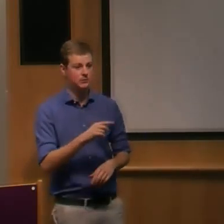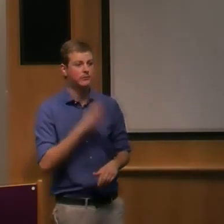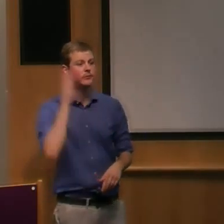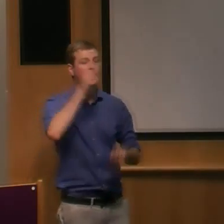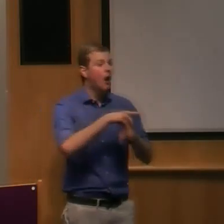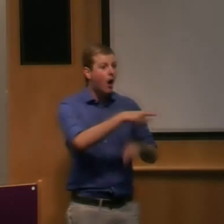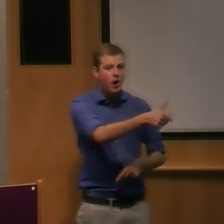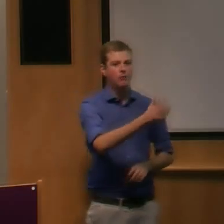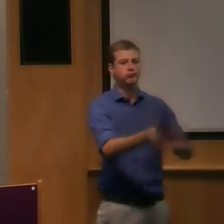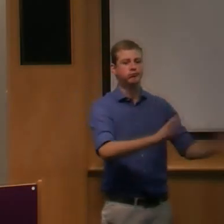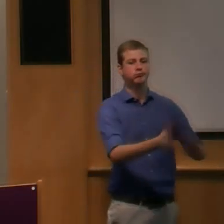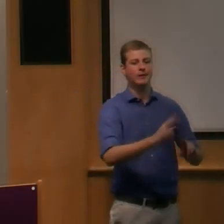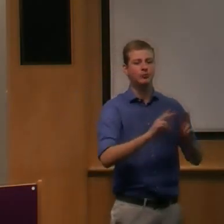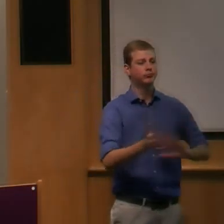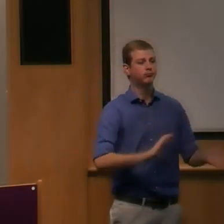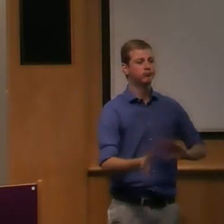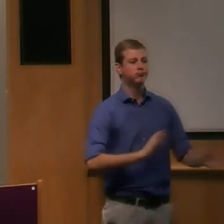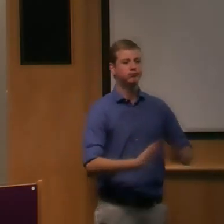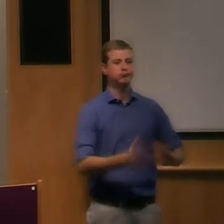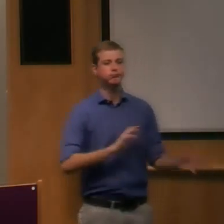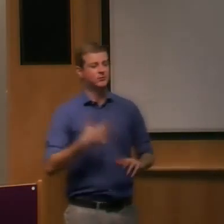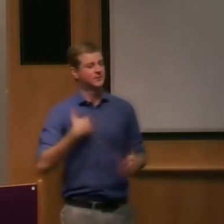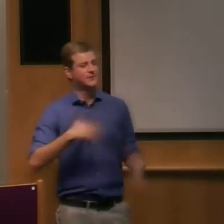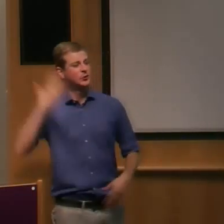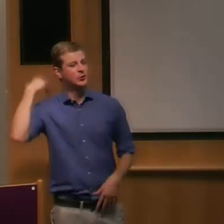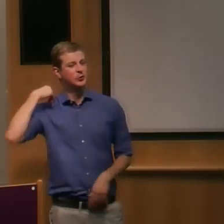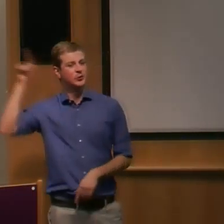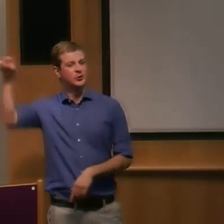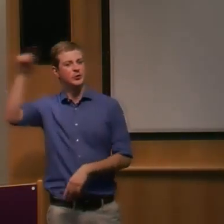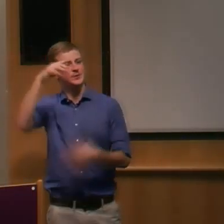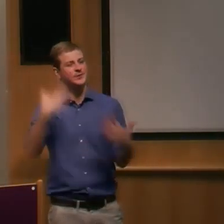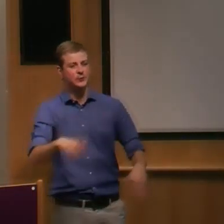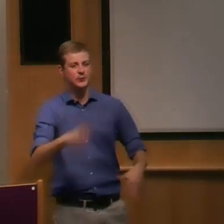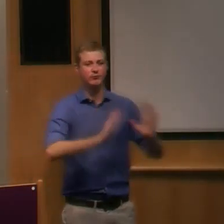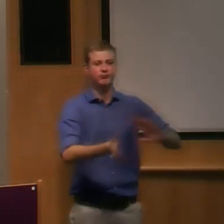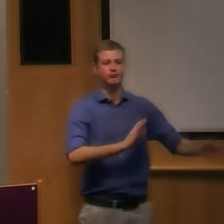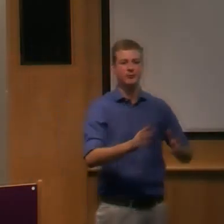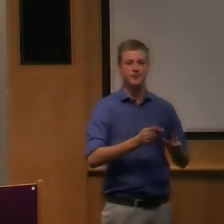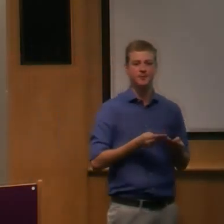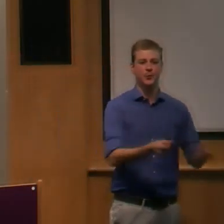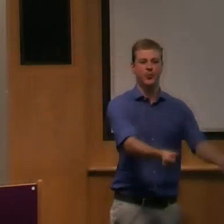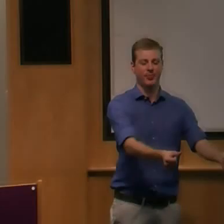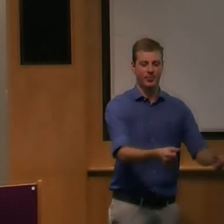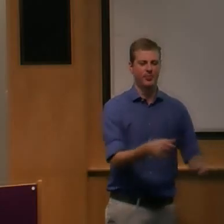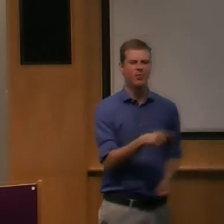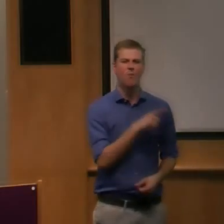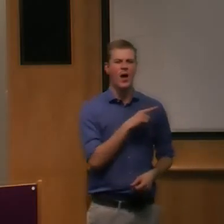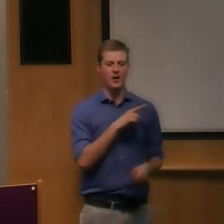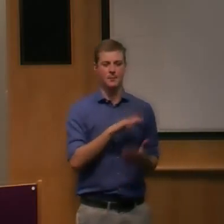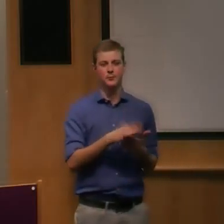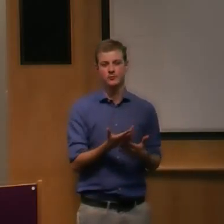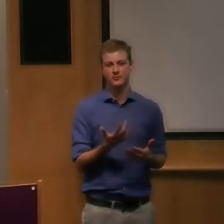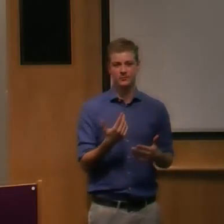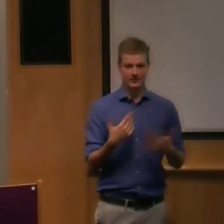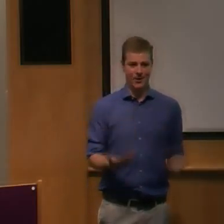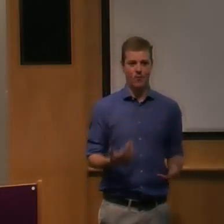ago. But now, deaf people think nothing of travelling across borders and find communication very